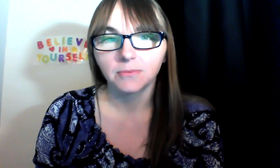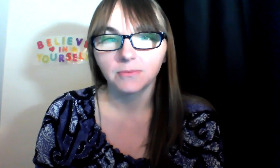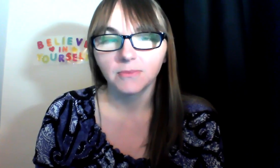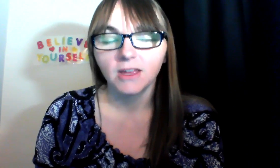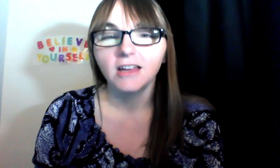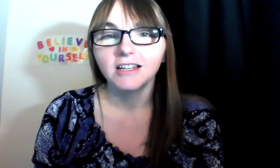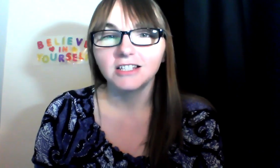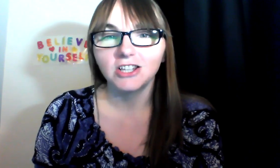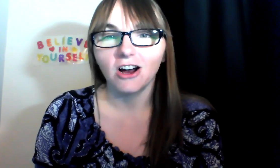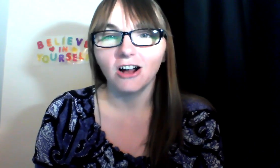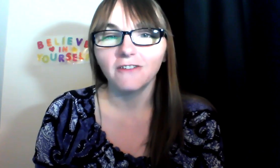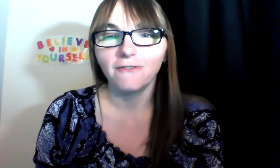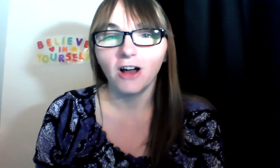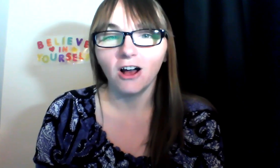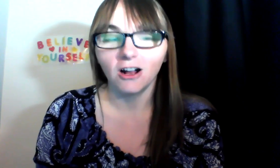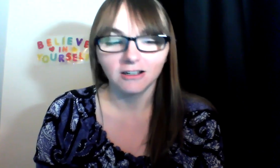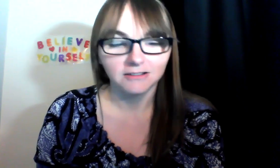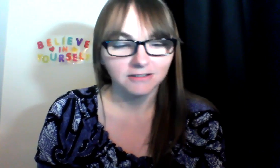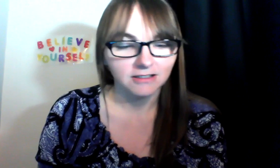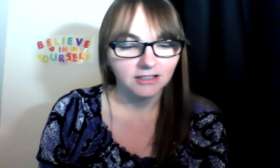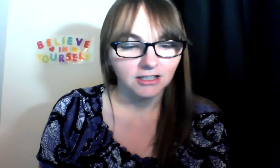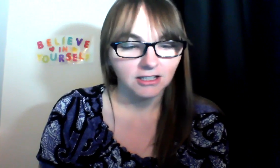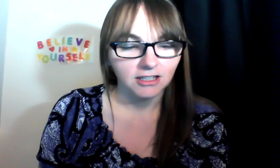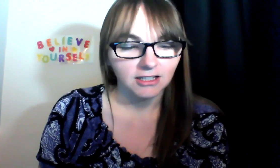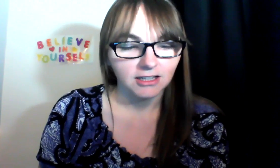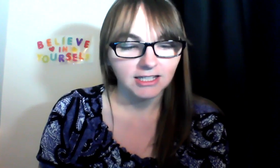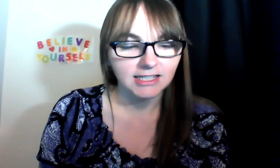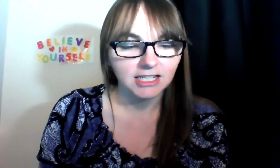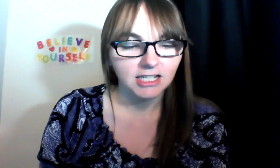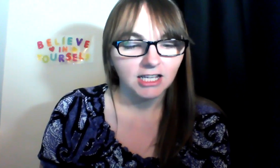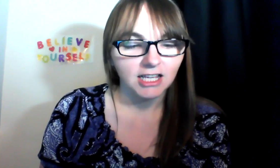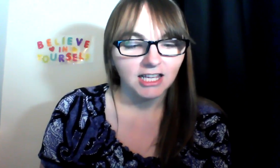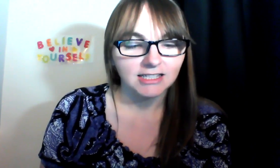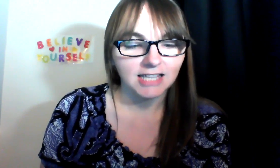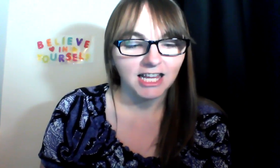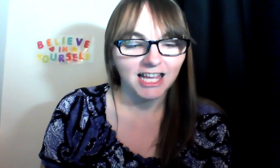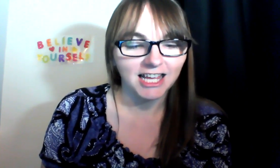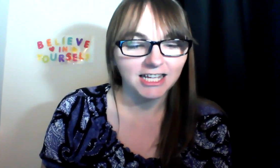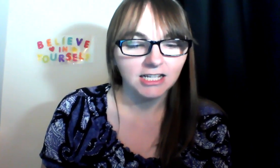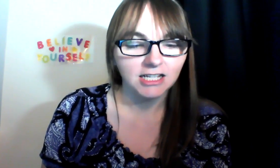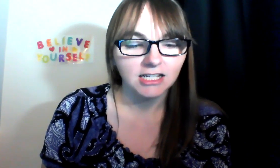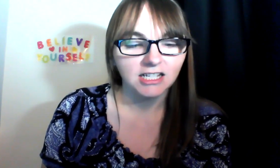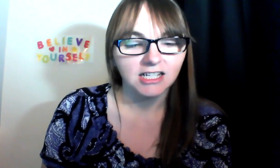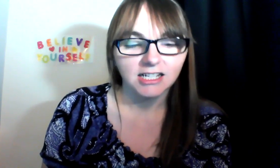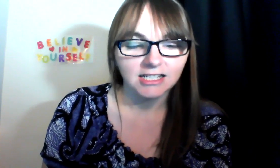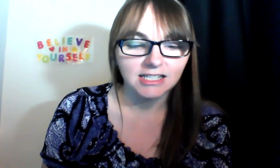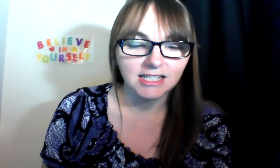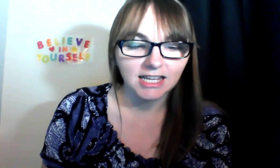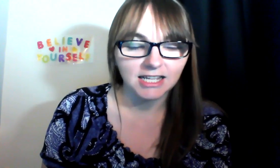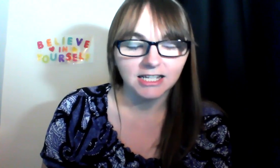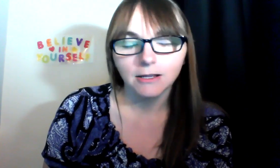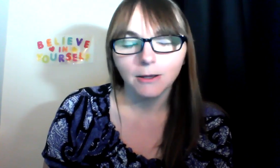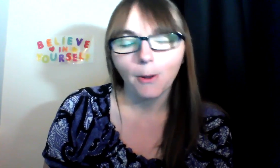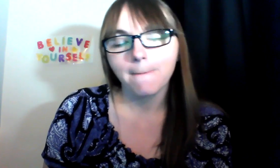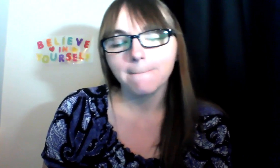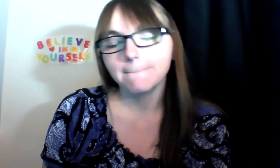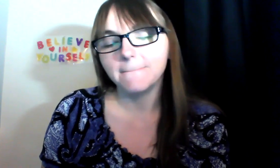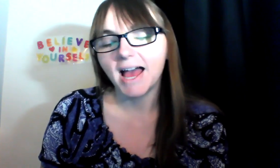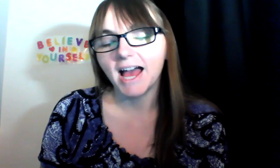Dog, fog. Listen. Say hid, did, mad.